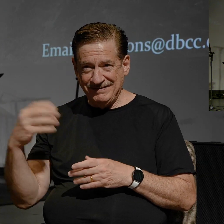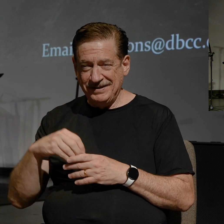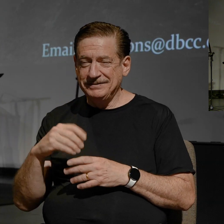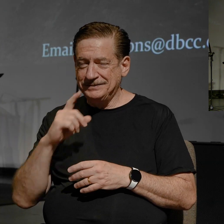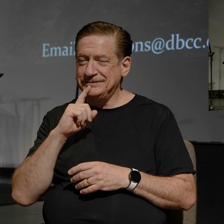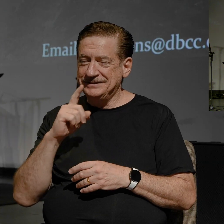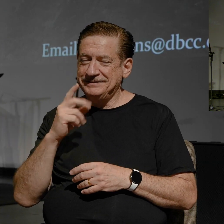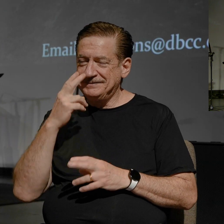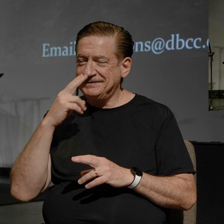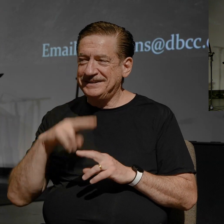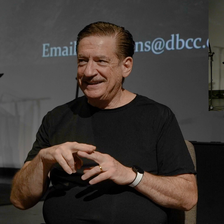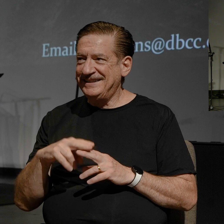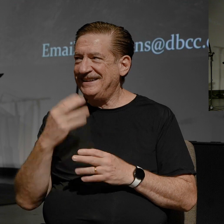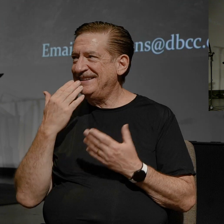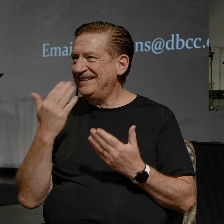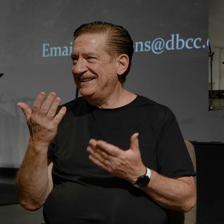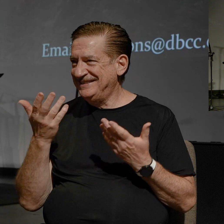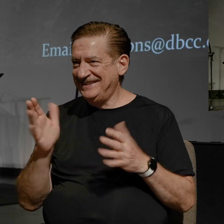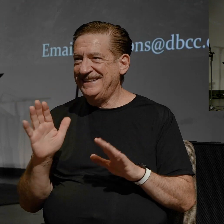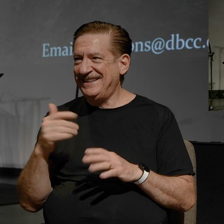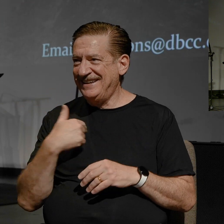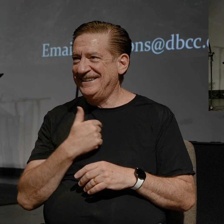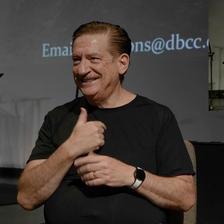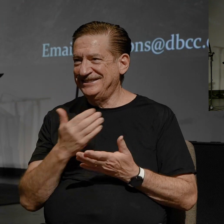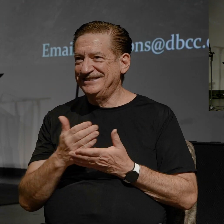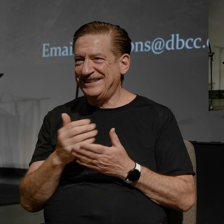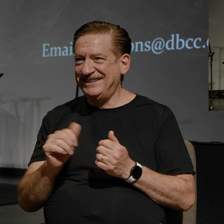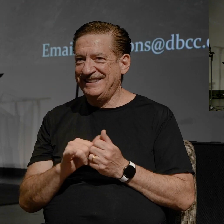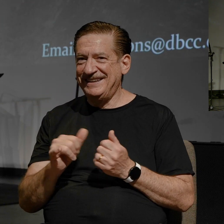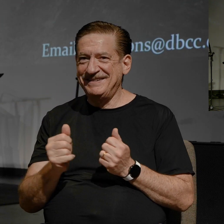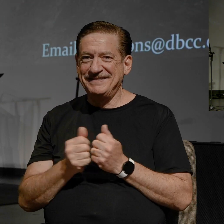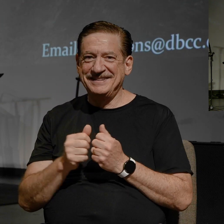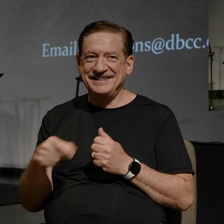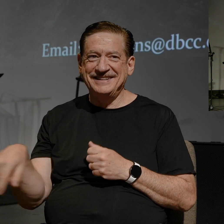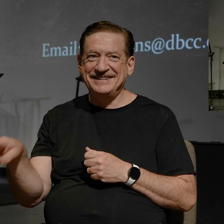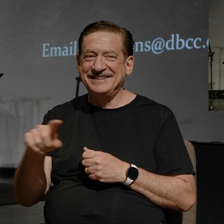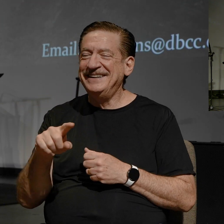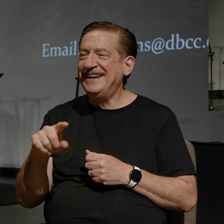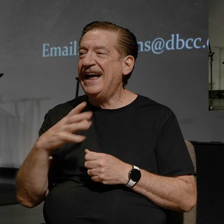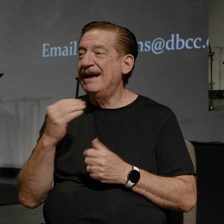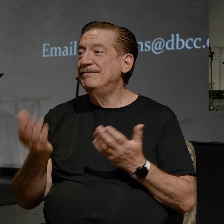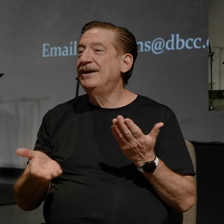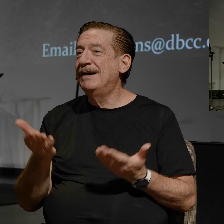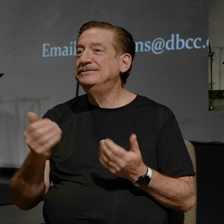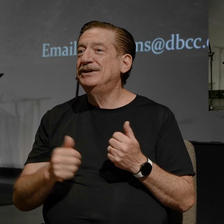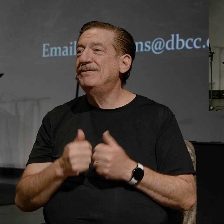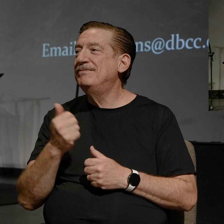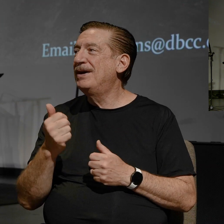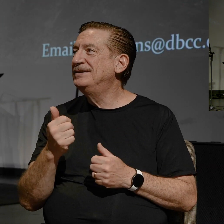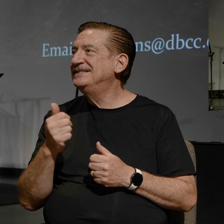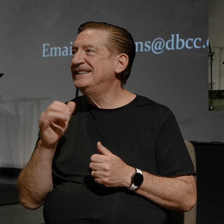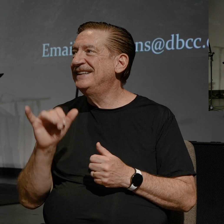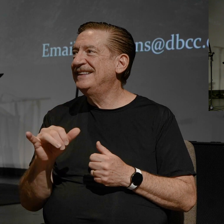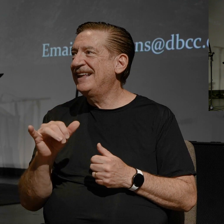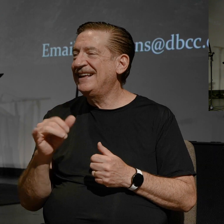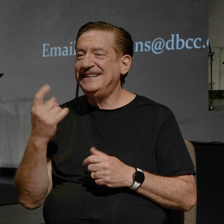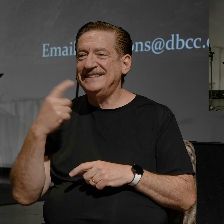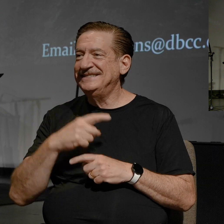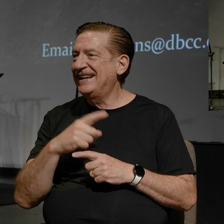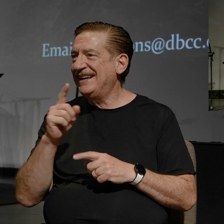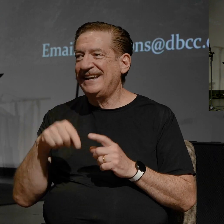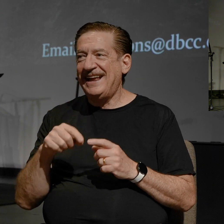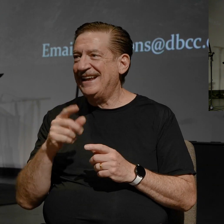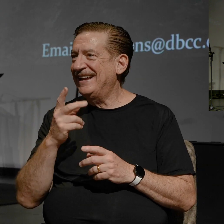fun. So, thanks for letting us share that with you. And perhaps the most disappointing thing is that Jace just cannot hold a